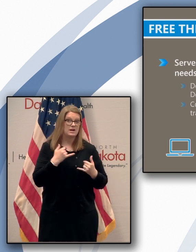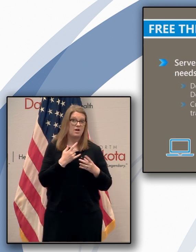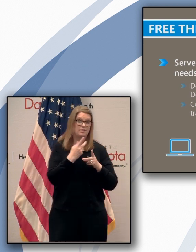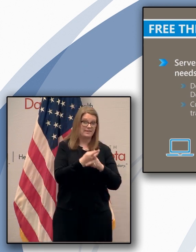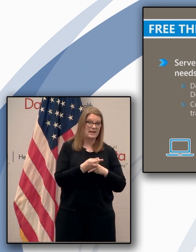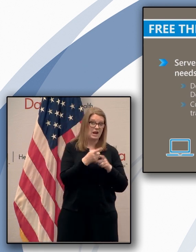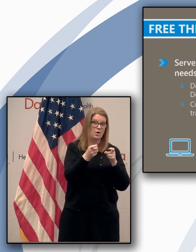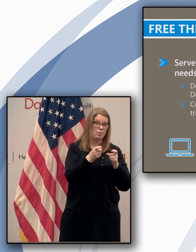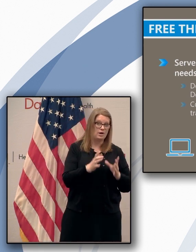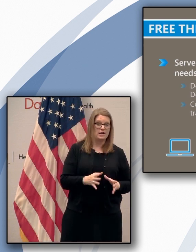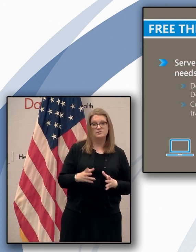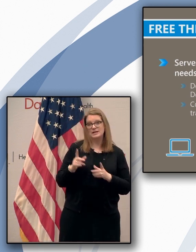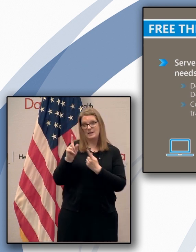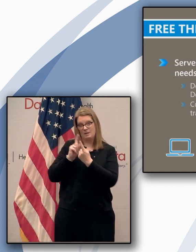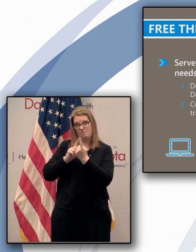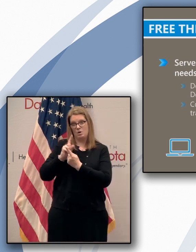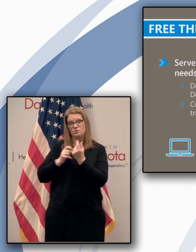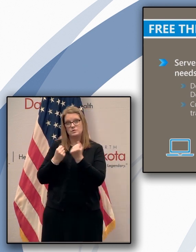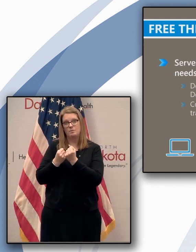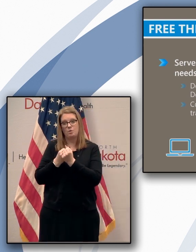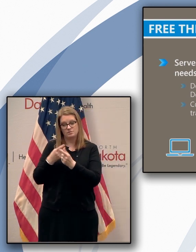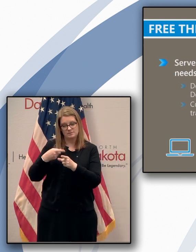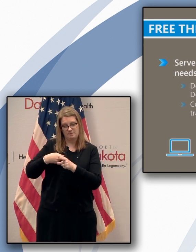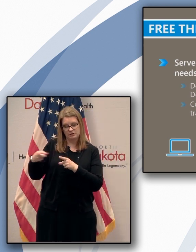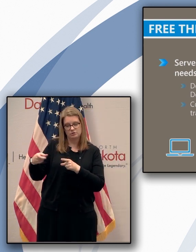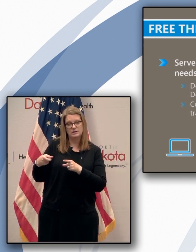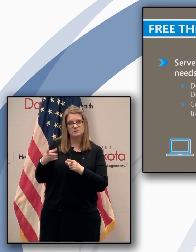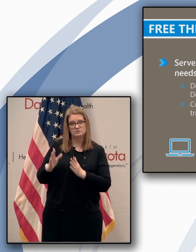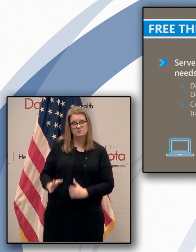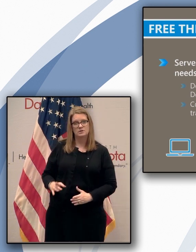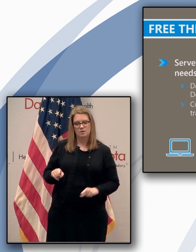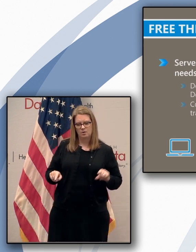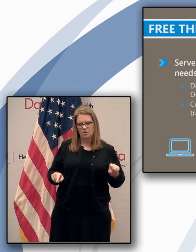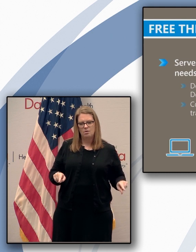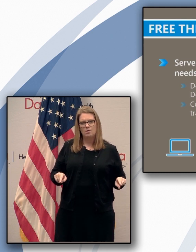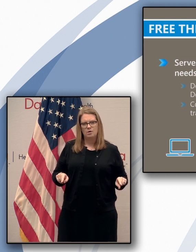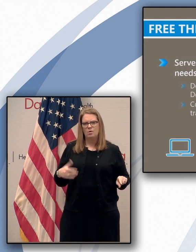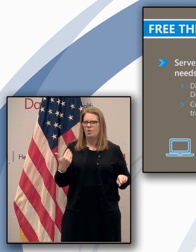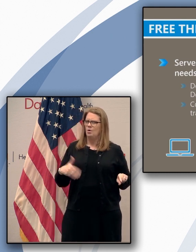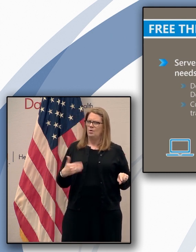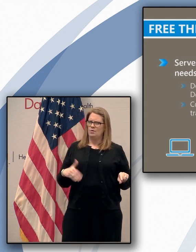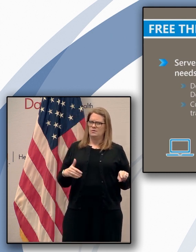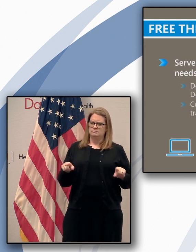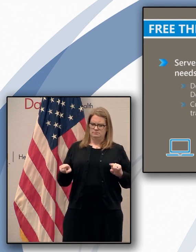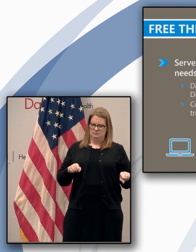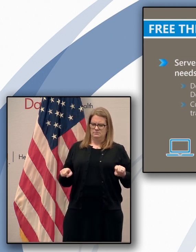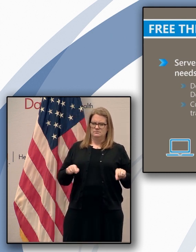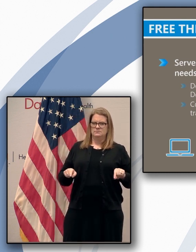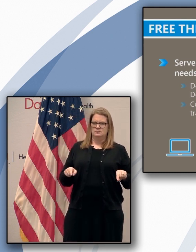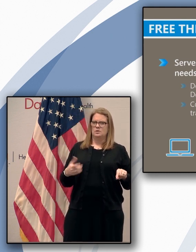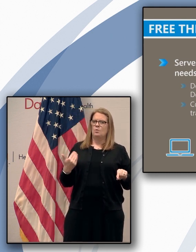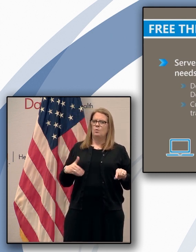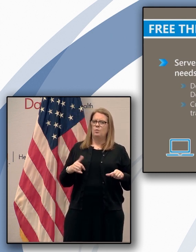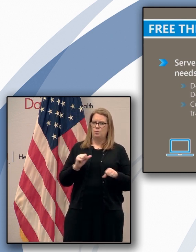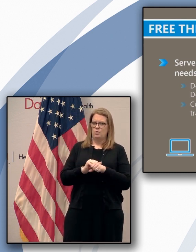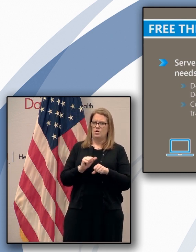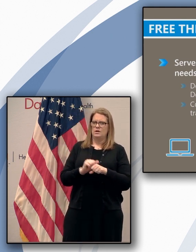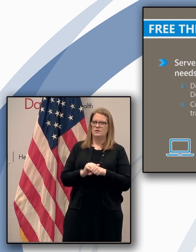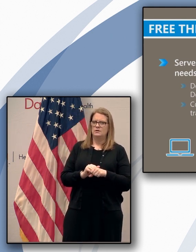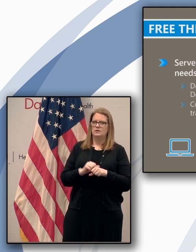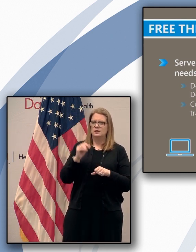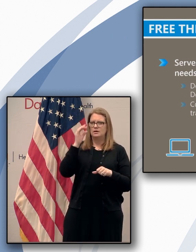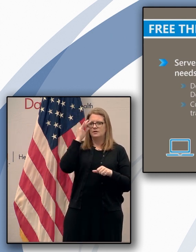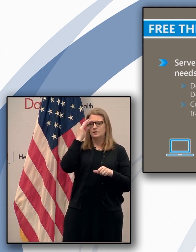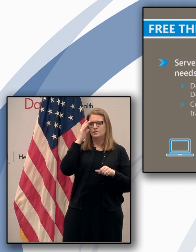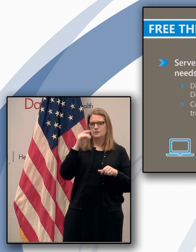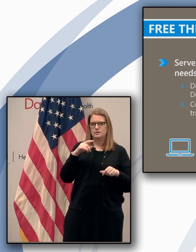support specialists. And again, all of those that are working in these positions and particularly those that have got